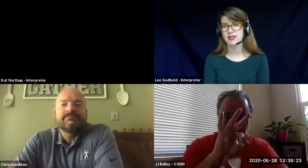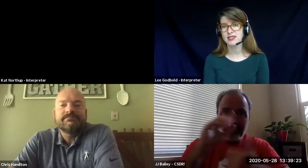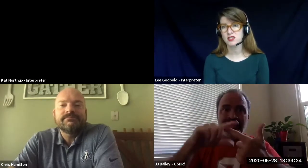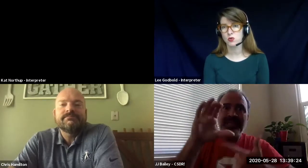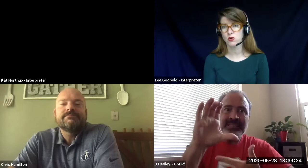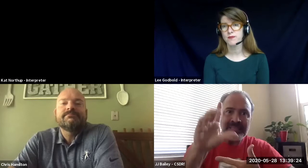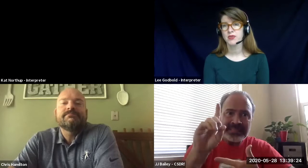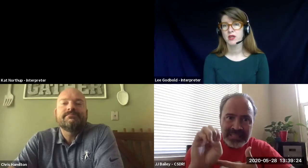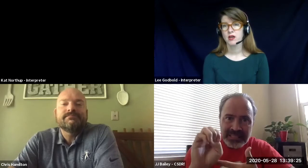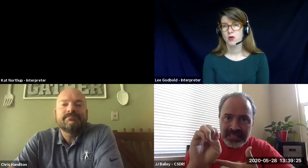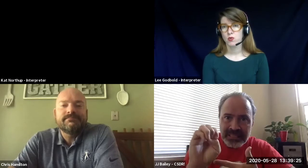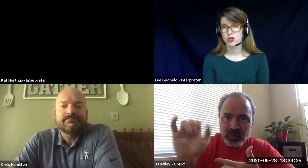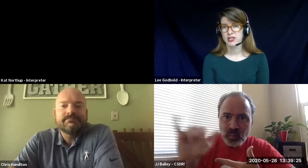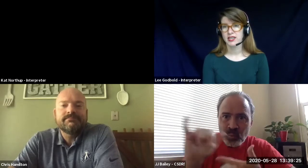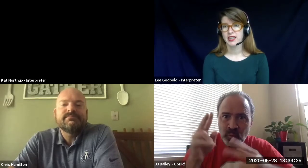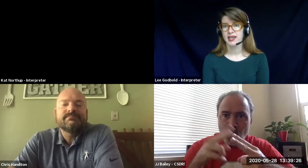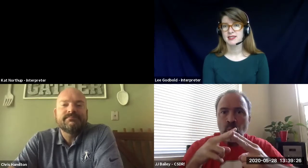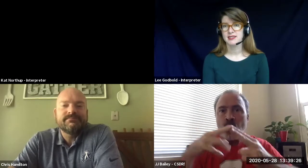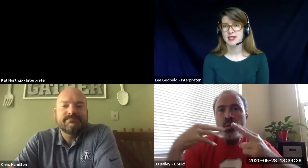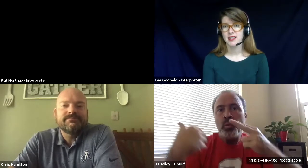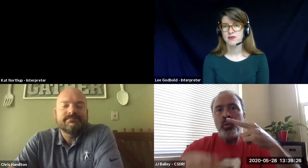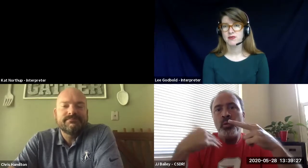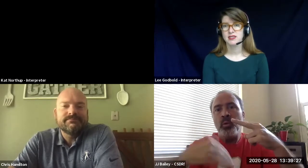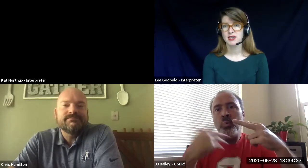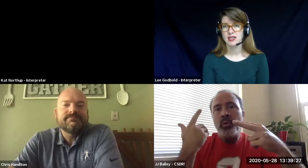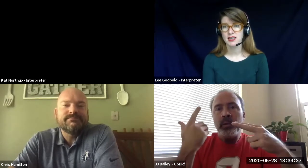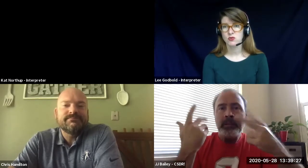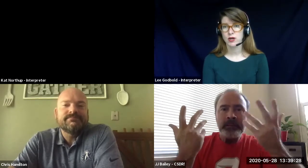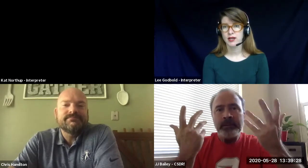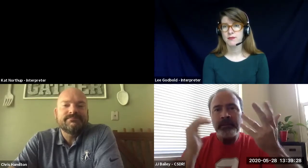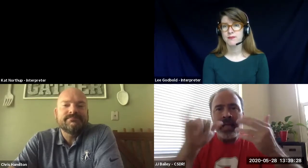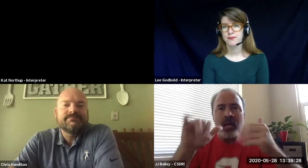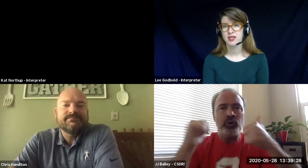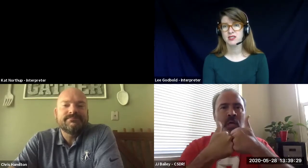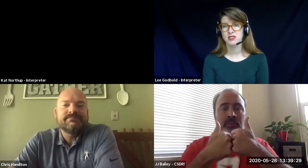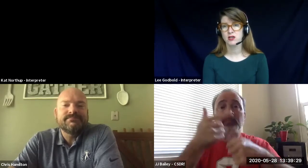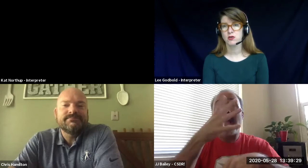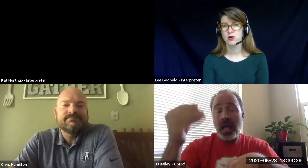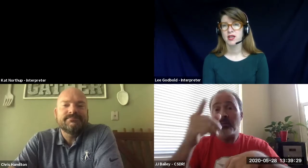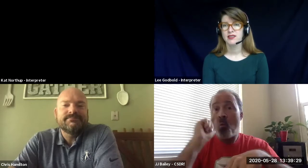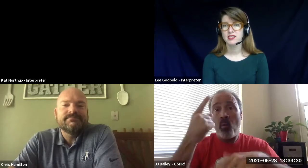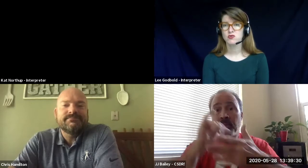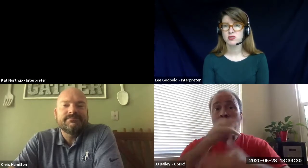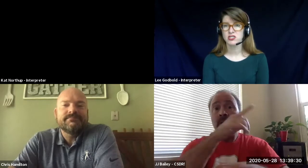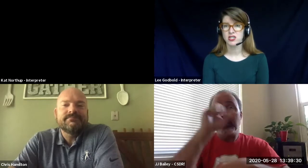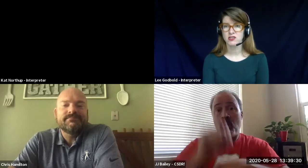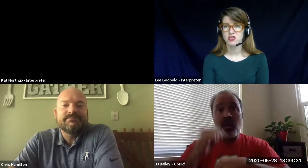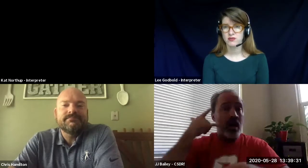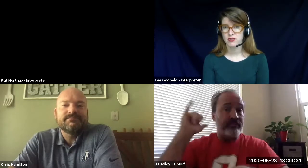state school, we're looking at CF, CDE as well. And so that's really challenging for